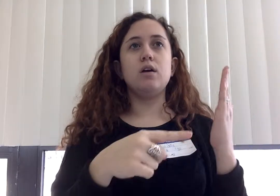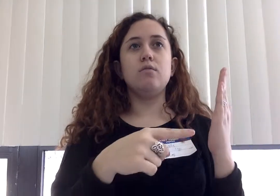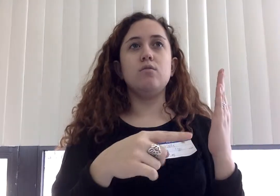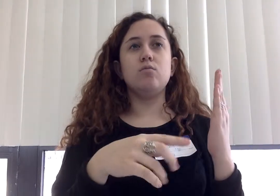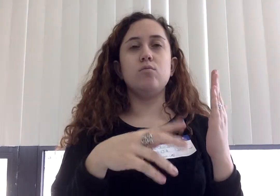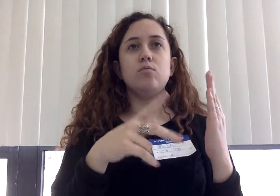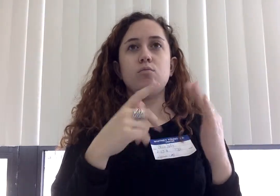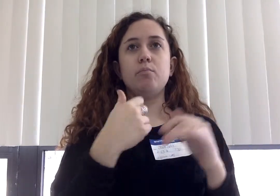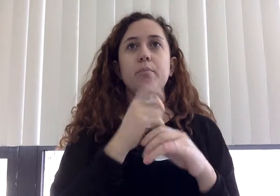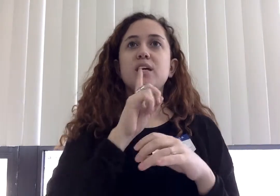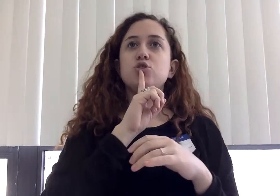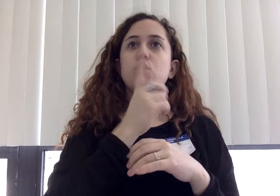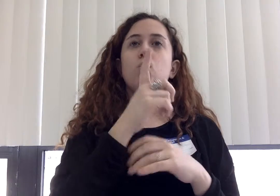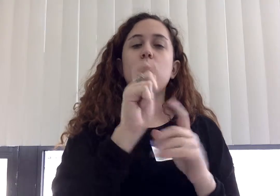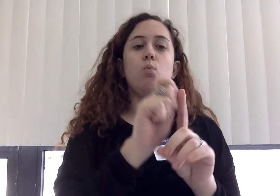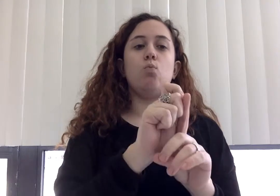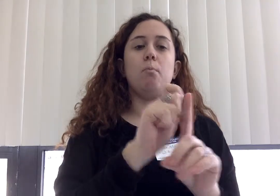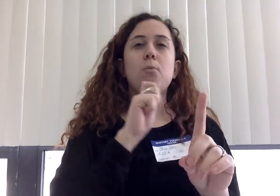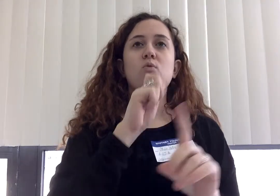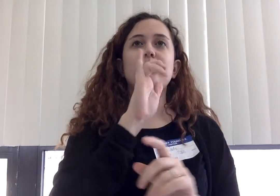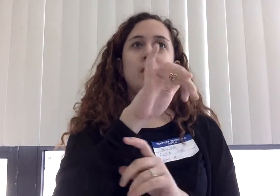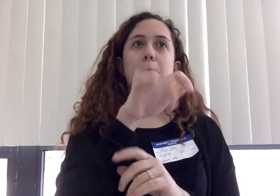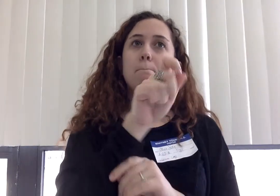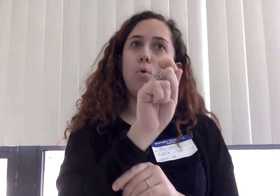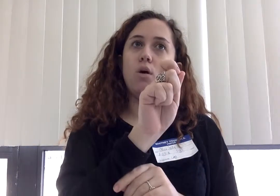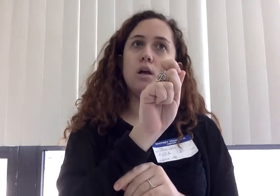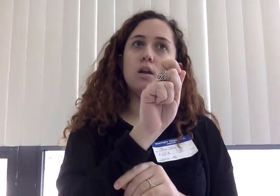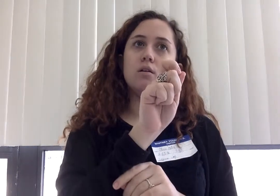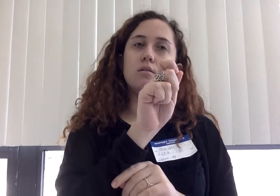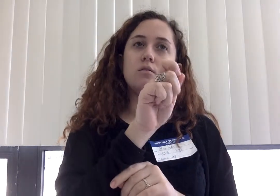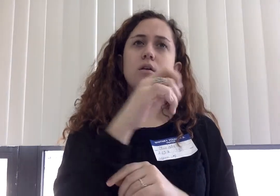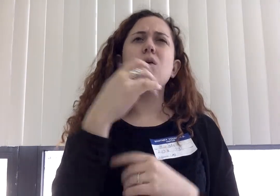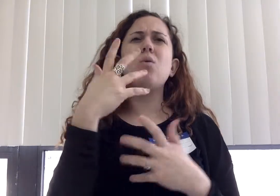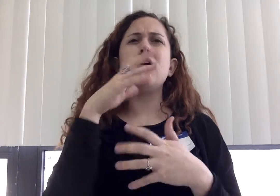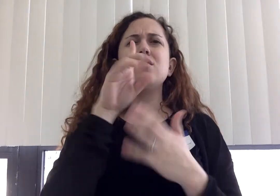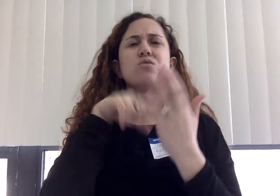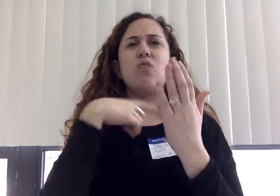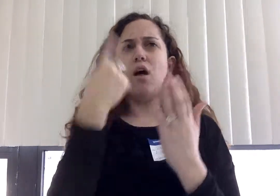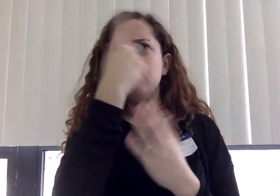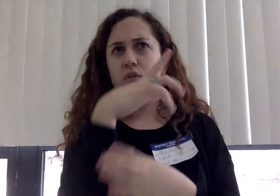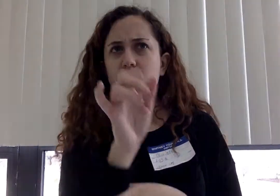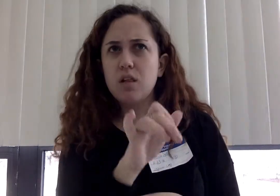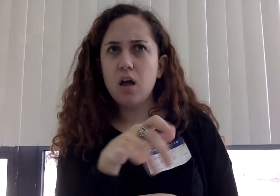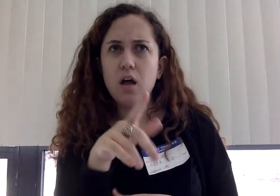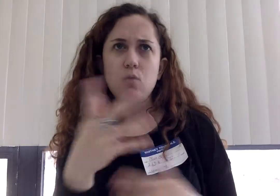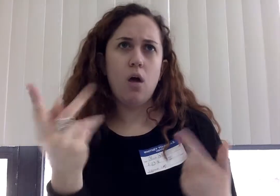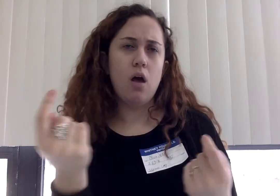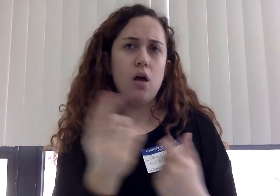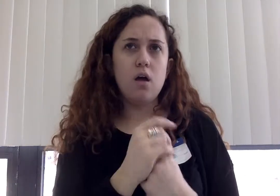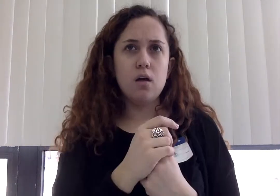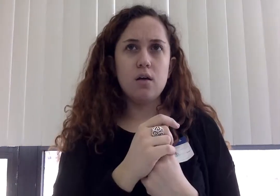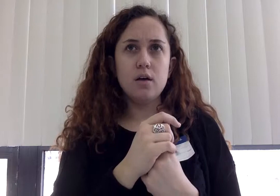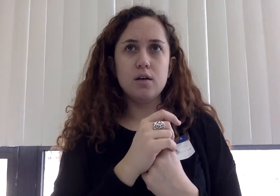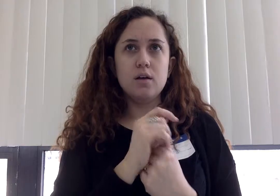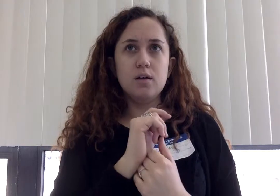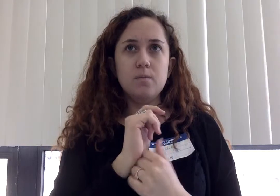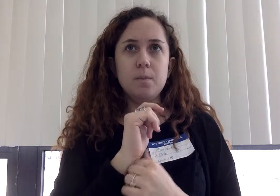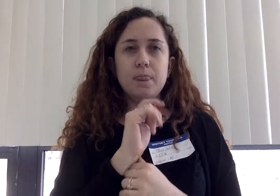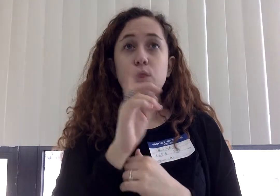point. So what should this graph look like? 1 over x plus 3. Where do we have a vertical asymptote? Negative